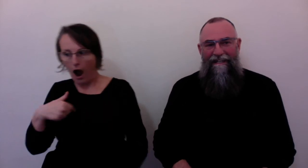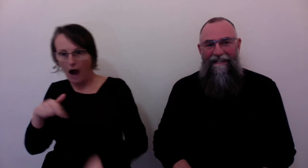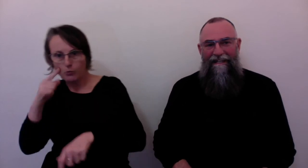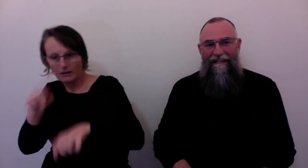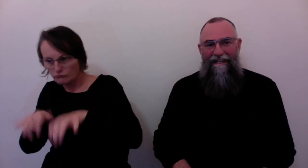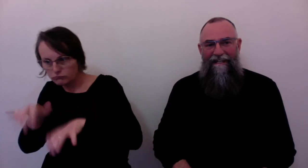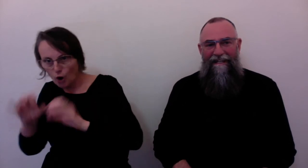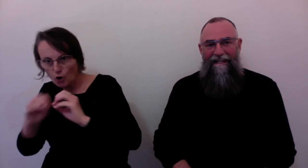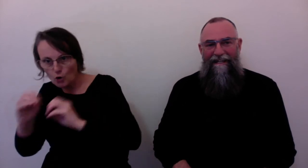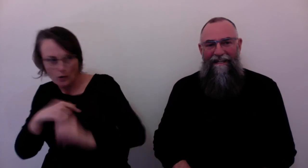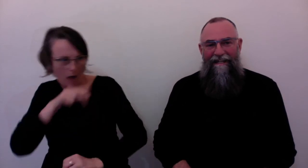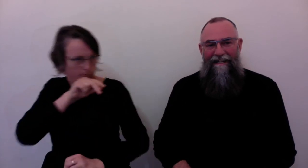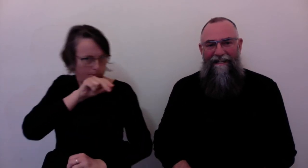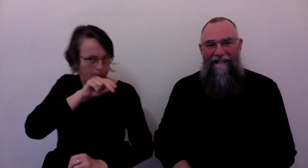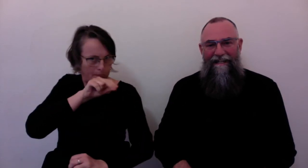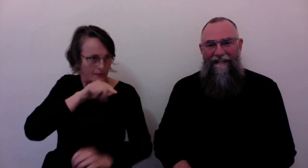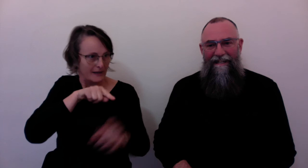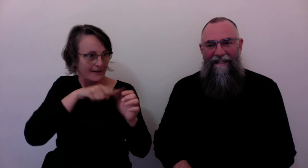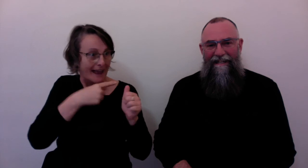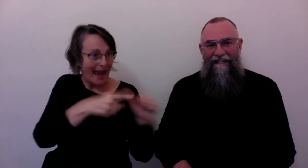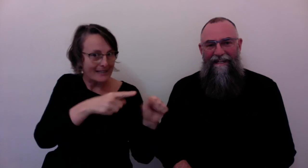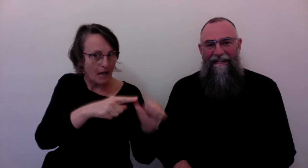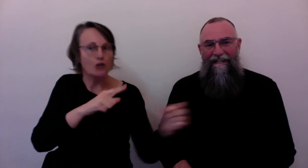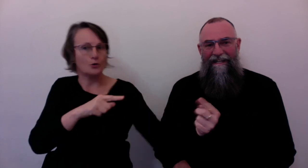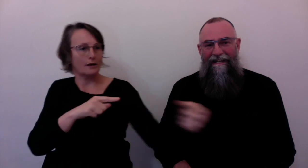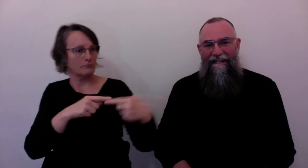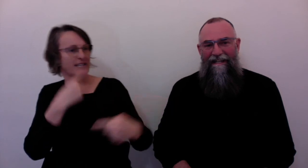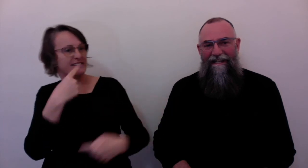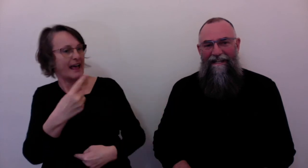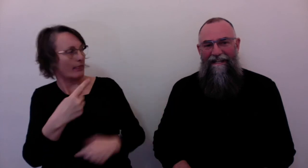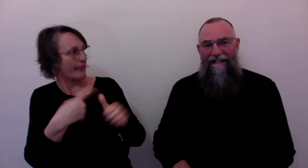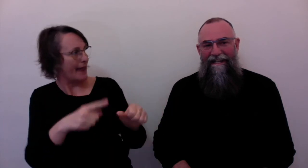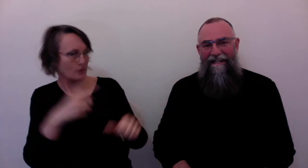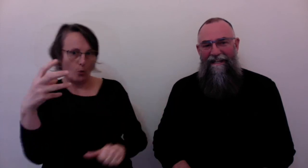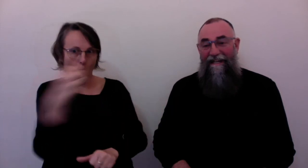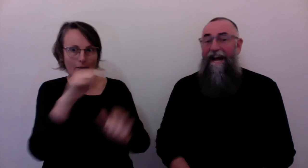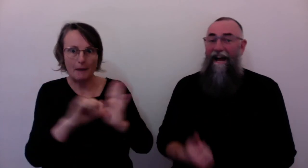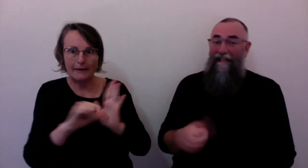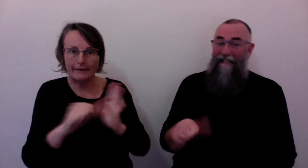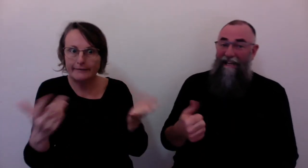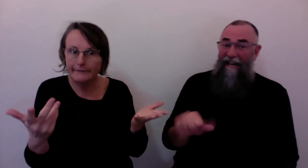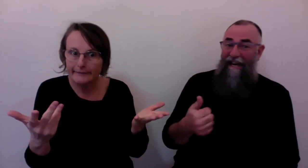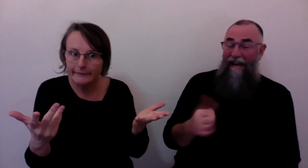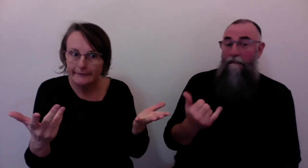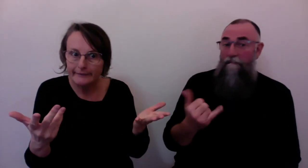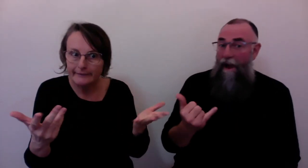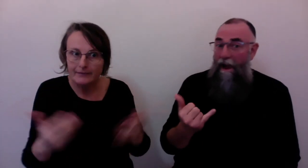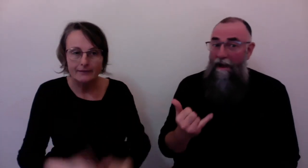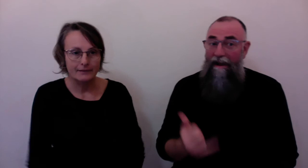repeat what he's read to you. You can be like, oh yeah, which Yeah. country has the biggest oh my God, coastline? true. Australia, Canada. Should we get started on this?